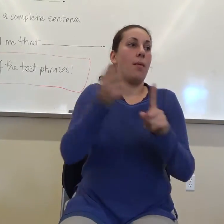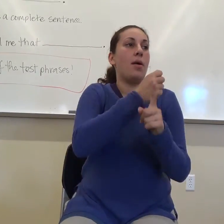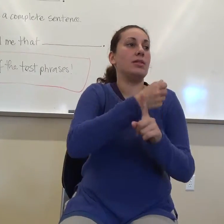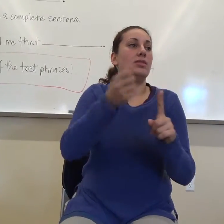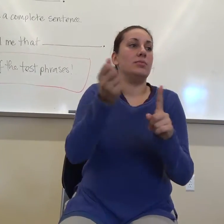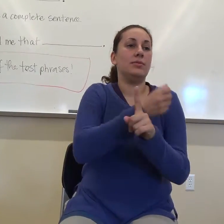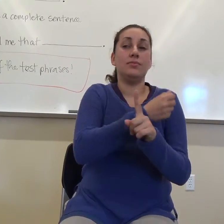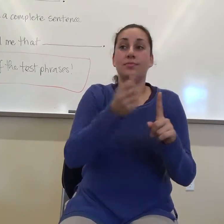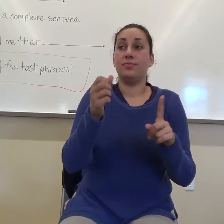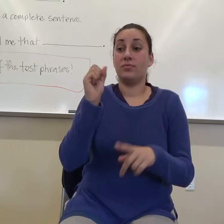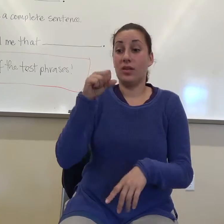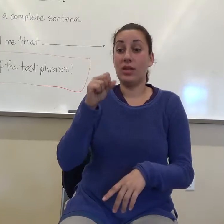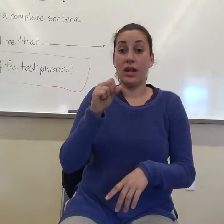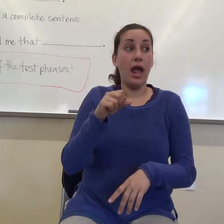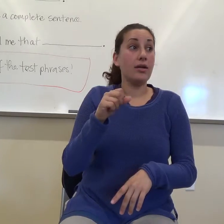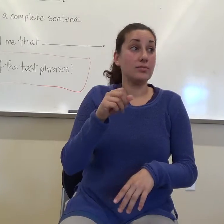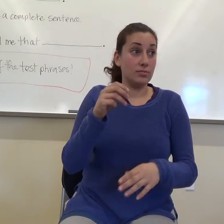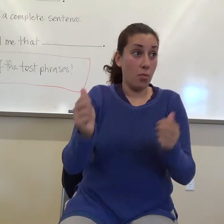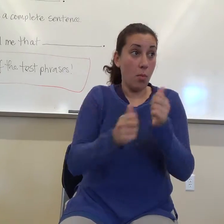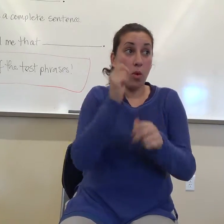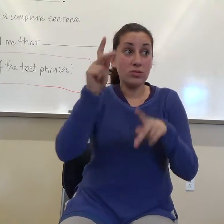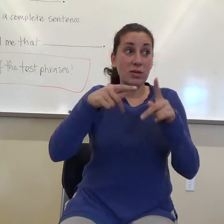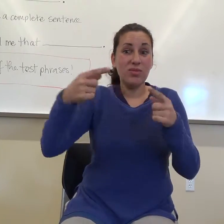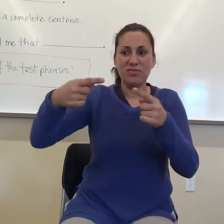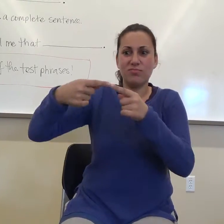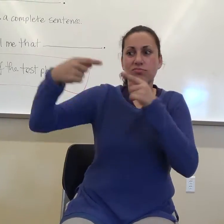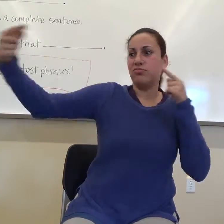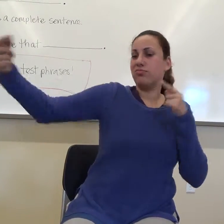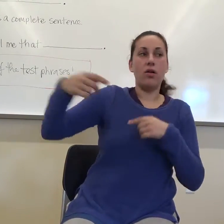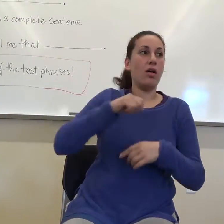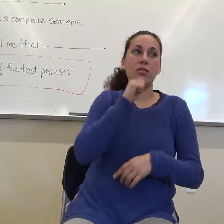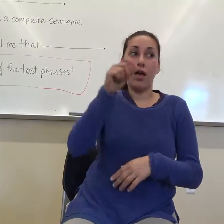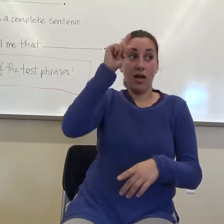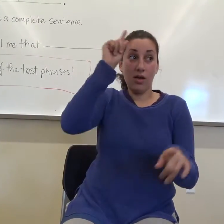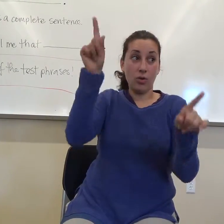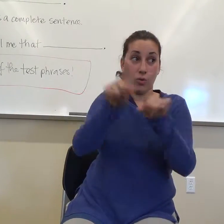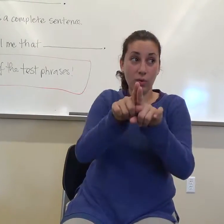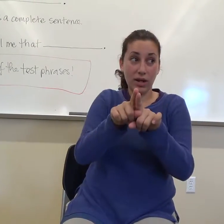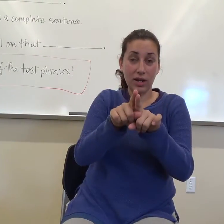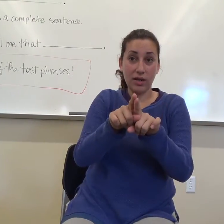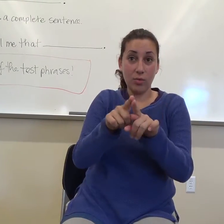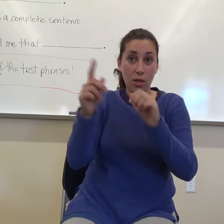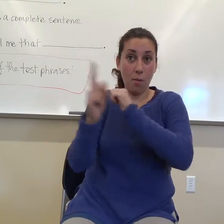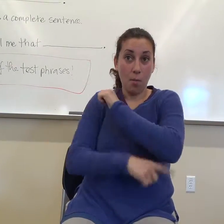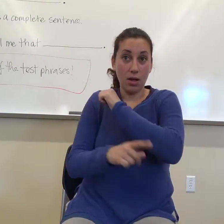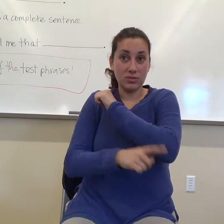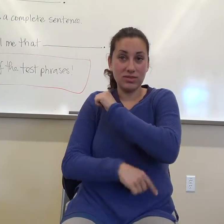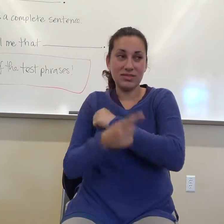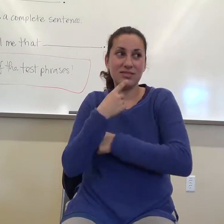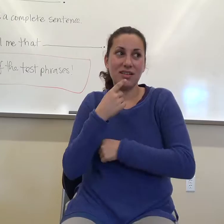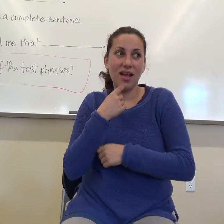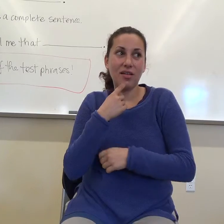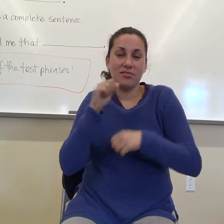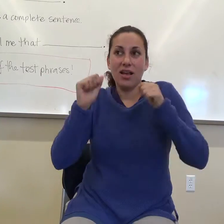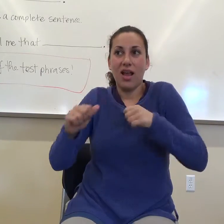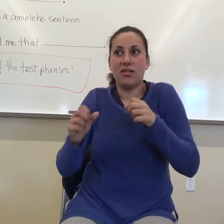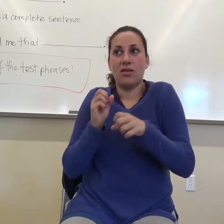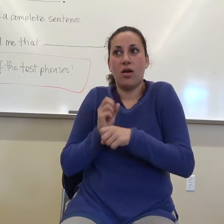who oppose corporal punishment say it's not only ineffective, but can also do harm, okay? So we've got